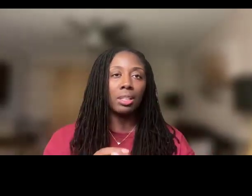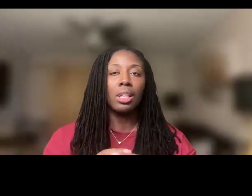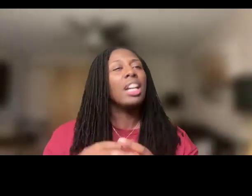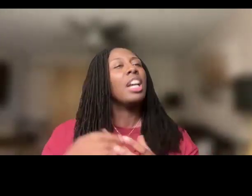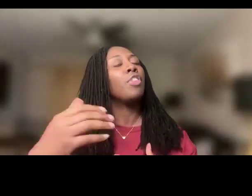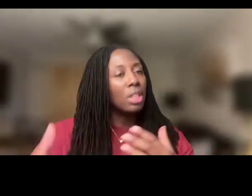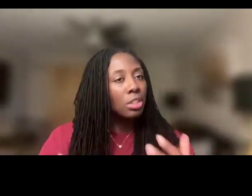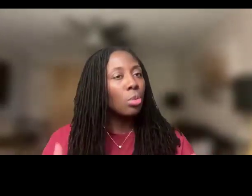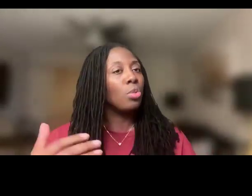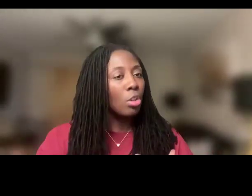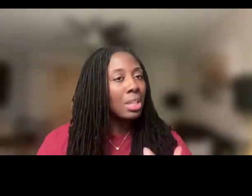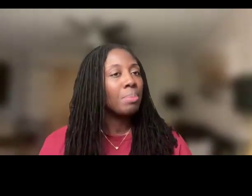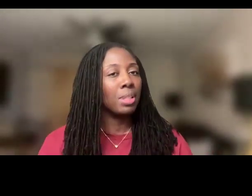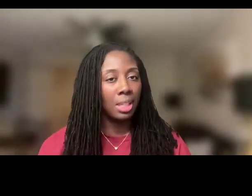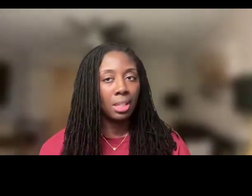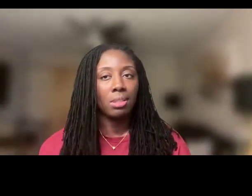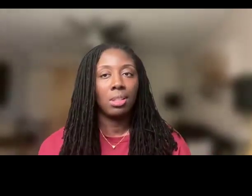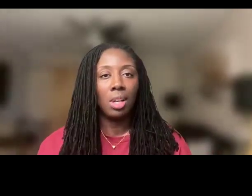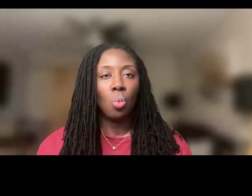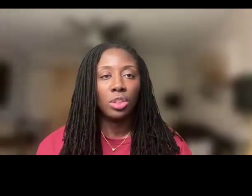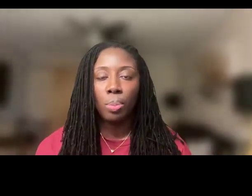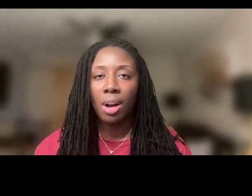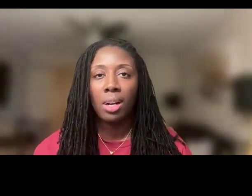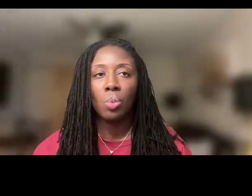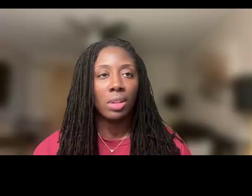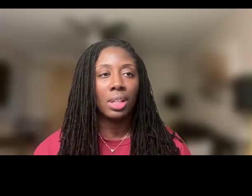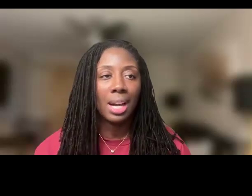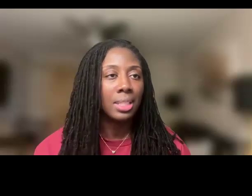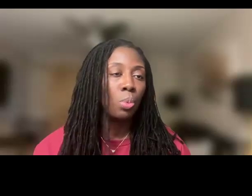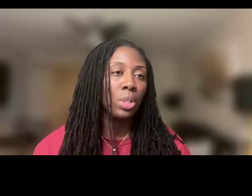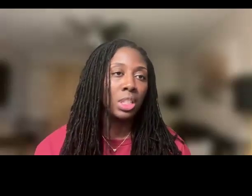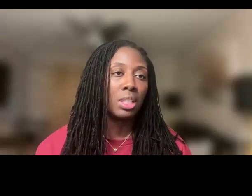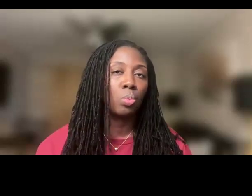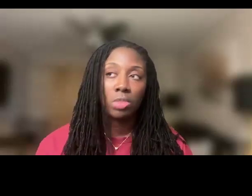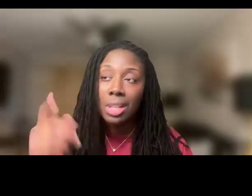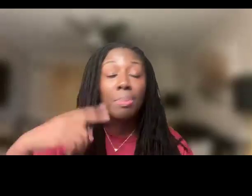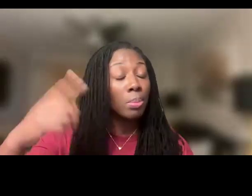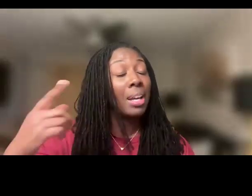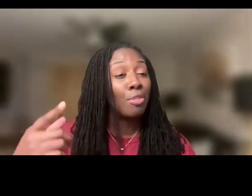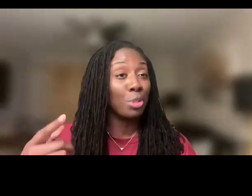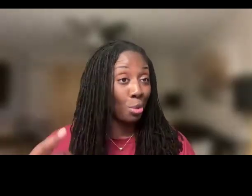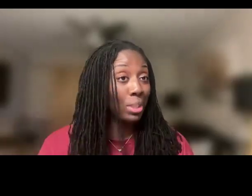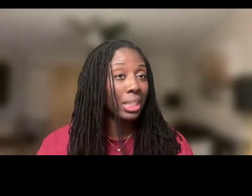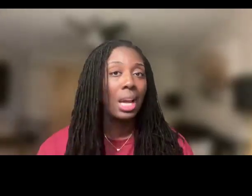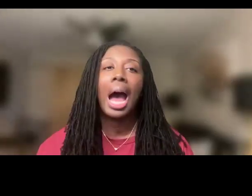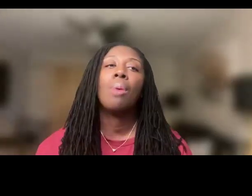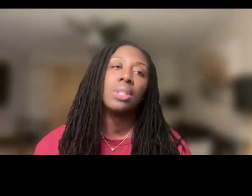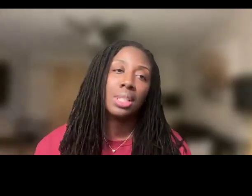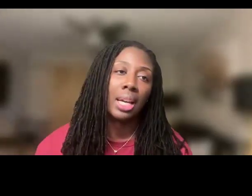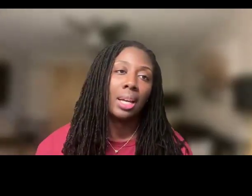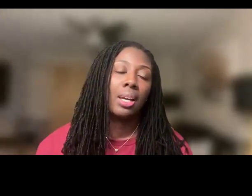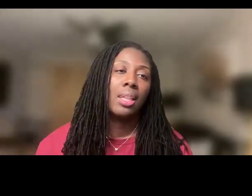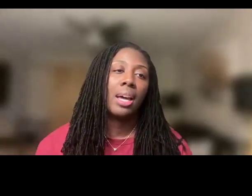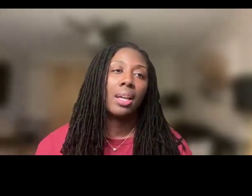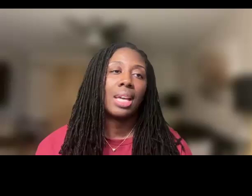back together. If you can do those types of things with your product where the content would just stop somebody from strolling, I